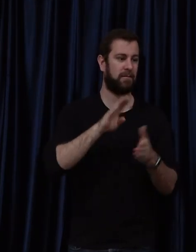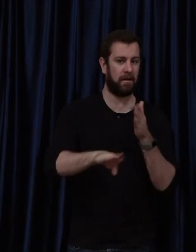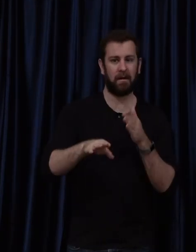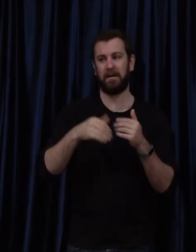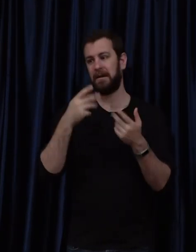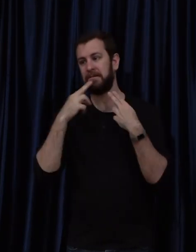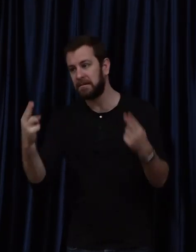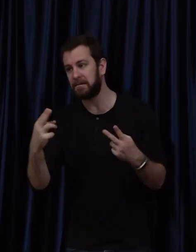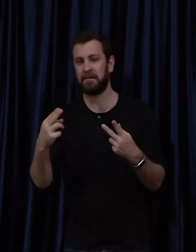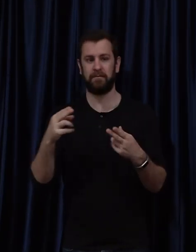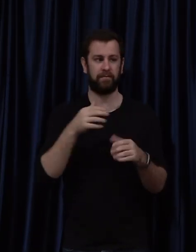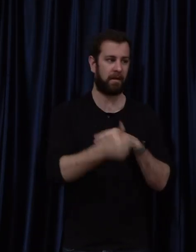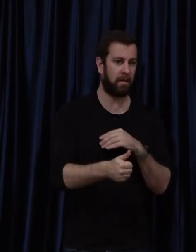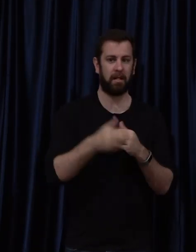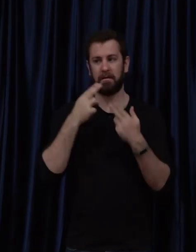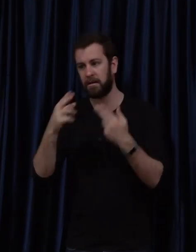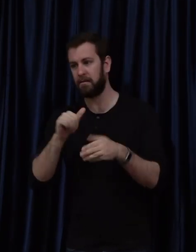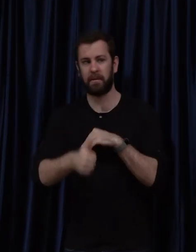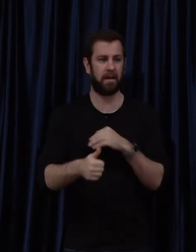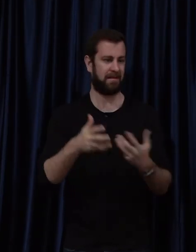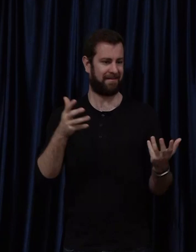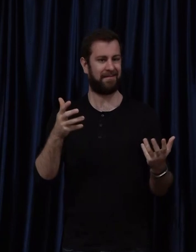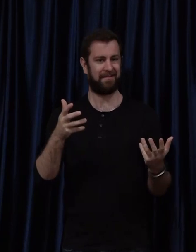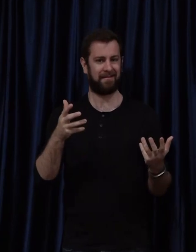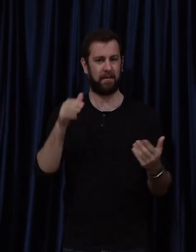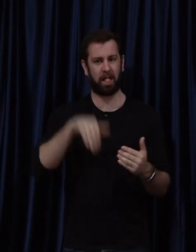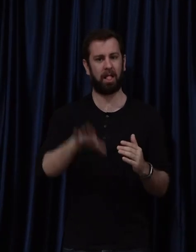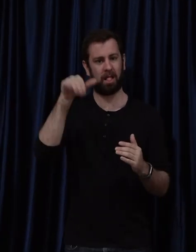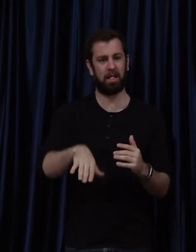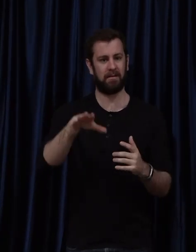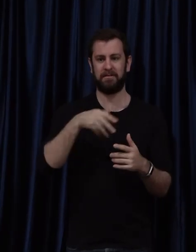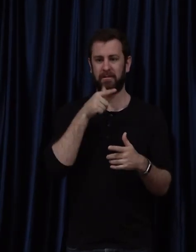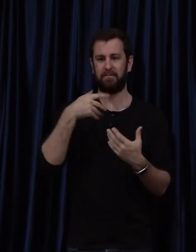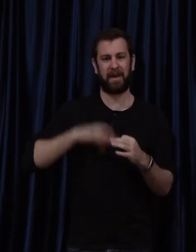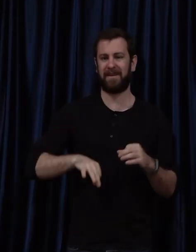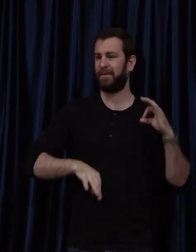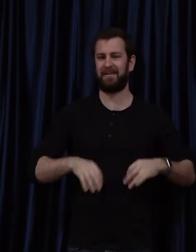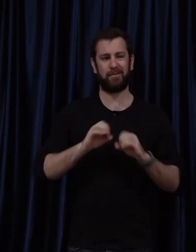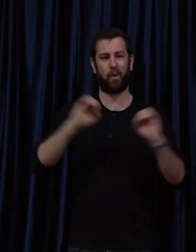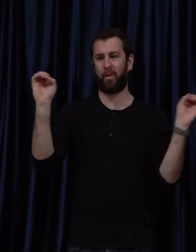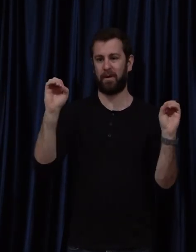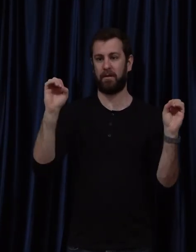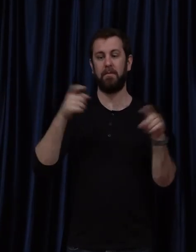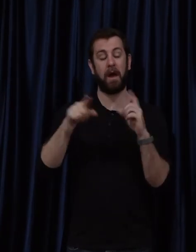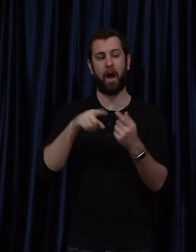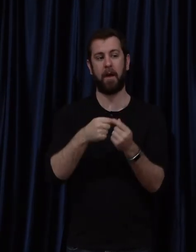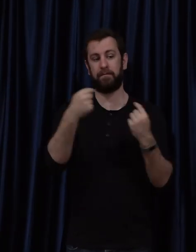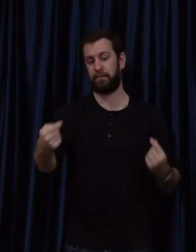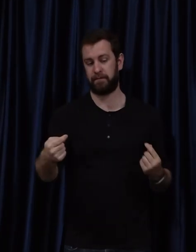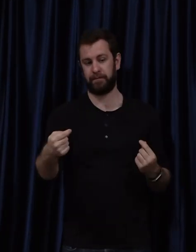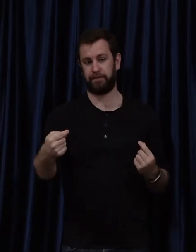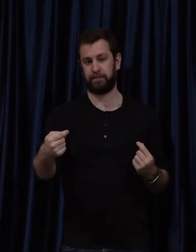avail. Your life ends. Afna ayyamahu fi mukhasamatihim. But flip the coin and look at